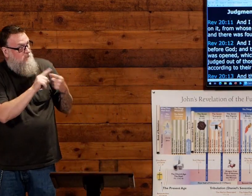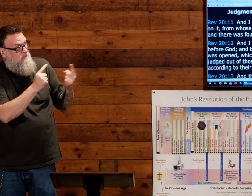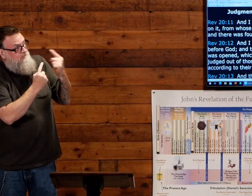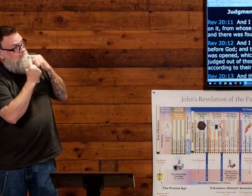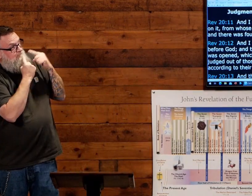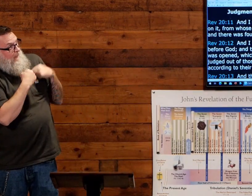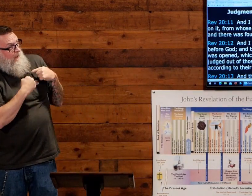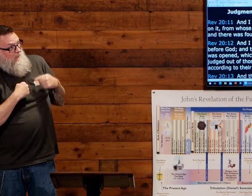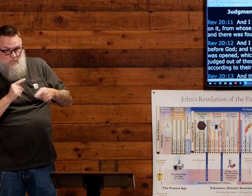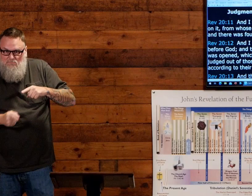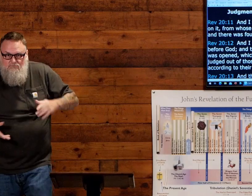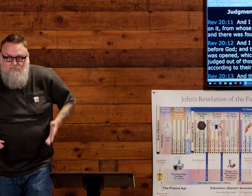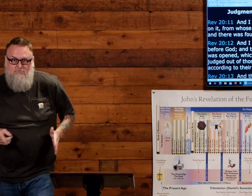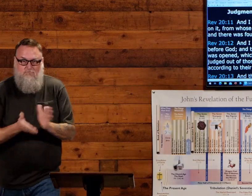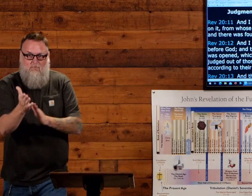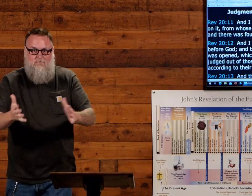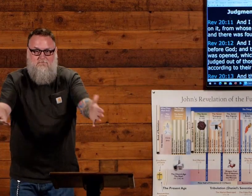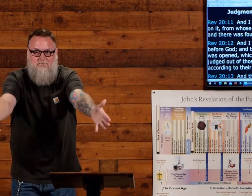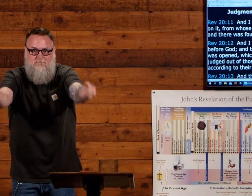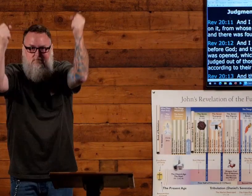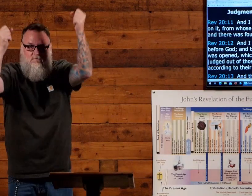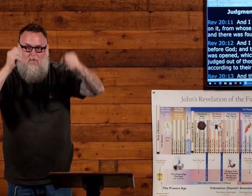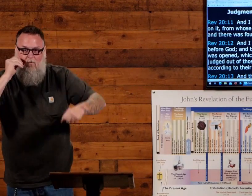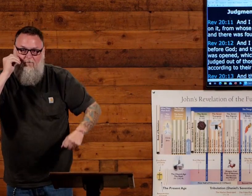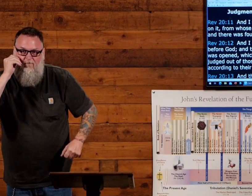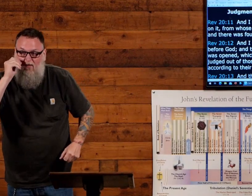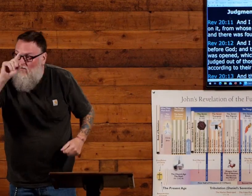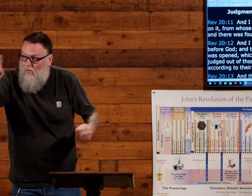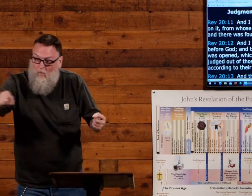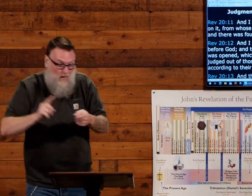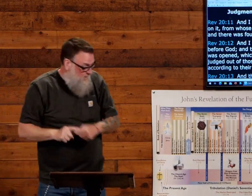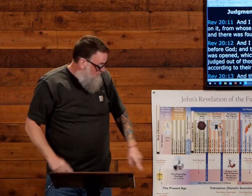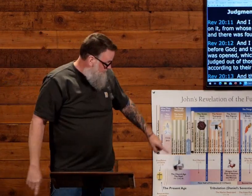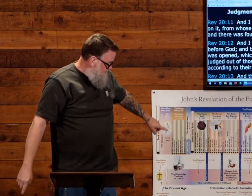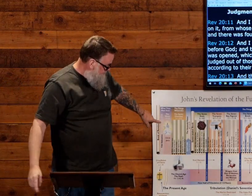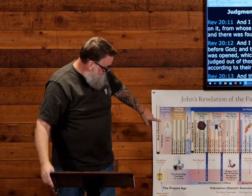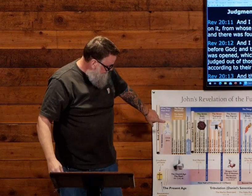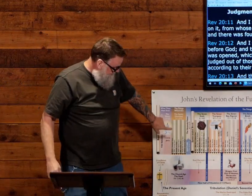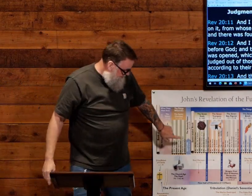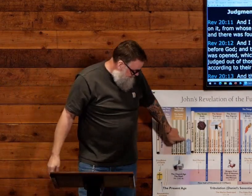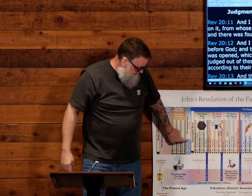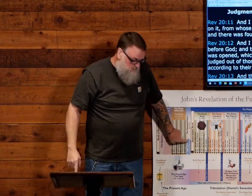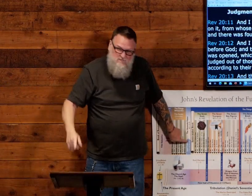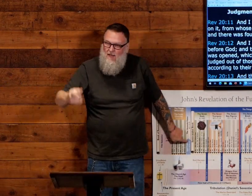Right, Jesus is waiting for his command to go to bring his church home,